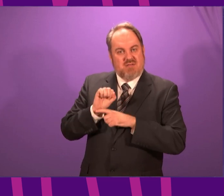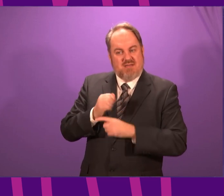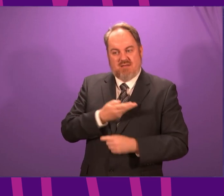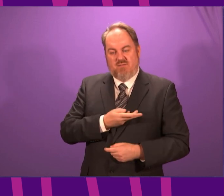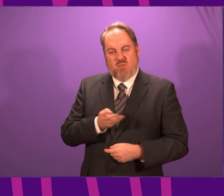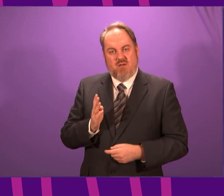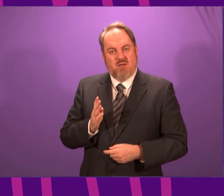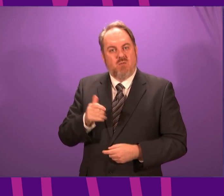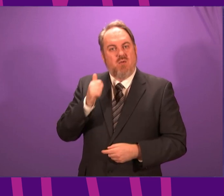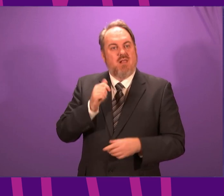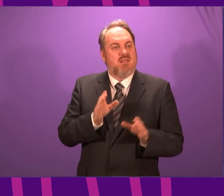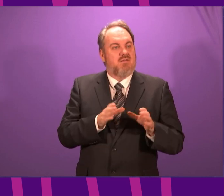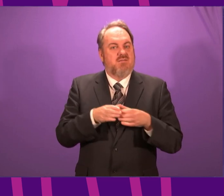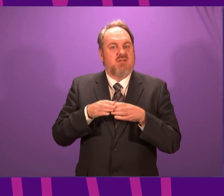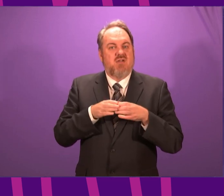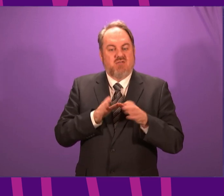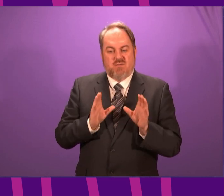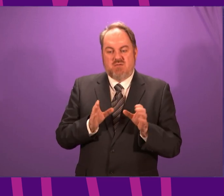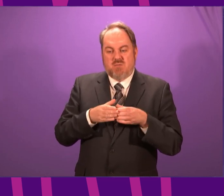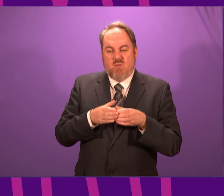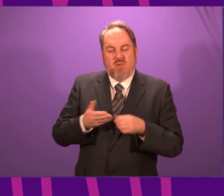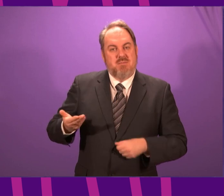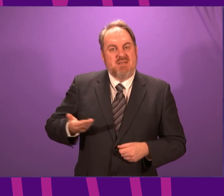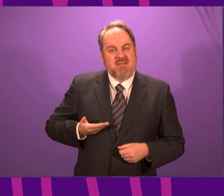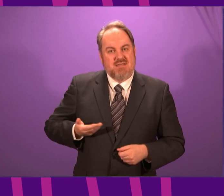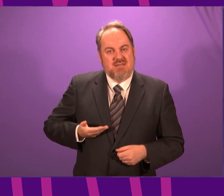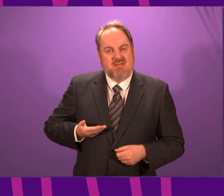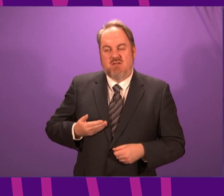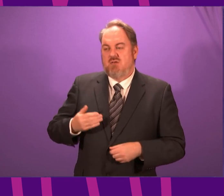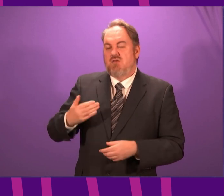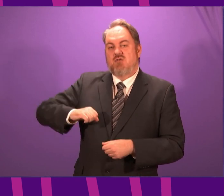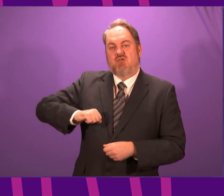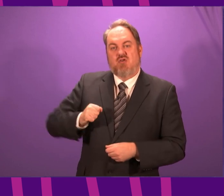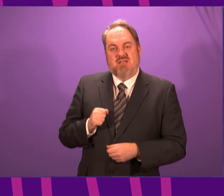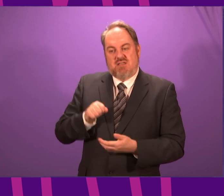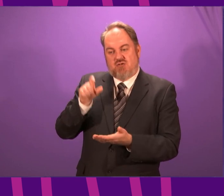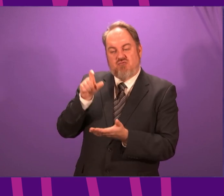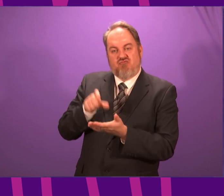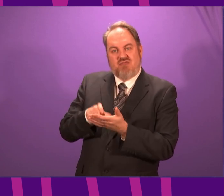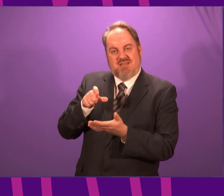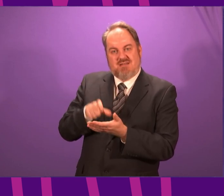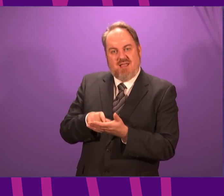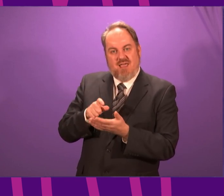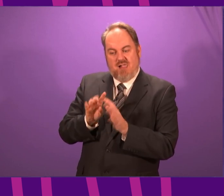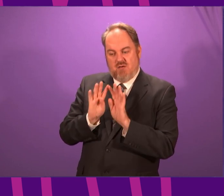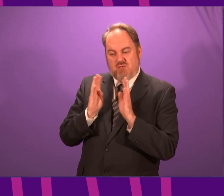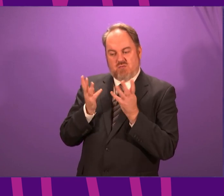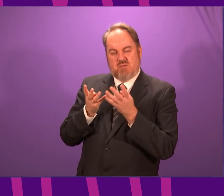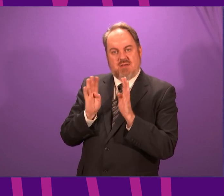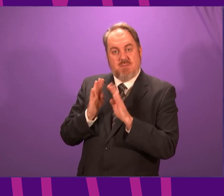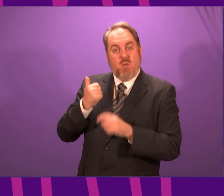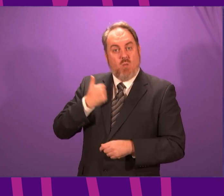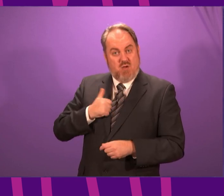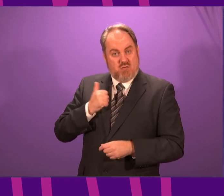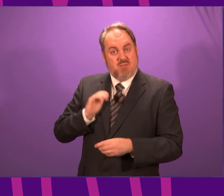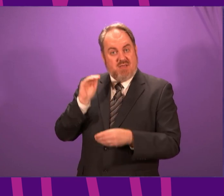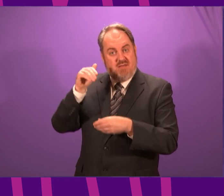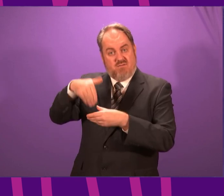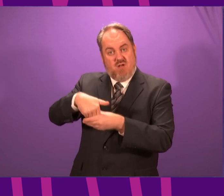representative bodies like the Federation of Small Business, the Scottish Chambers, the Scottish Retail Consortium, they've made clear they want to play a constructive role.